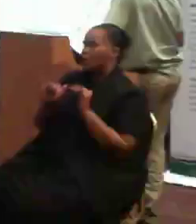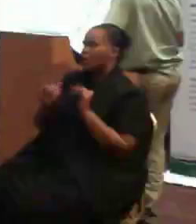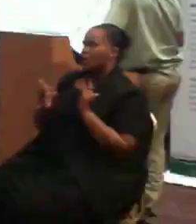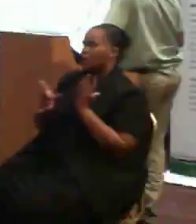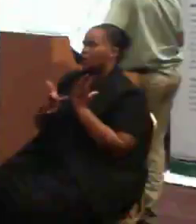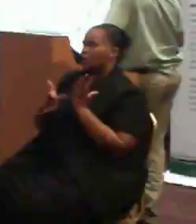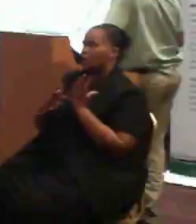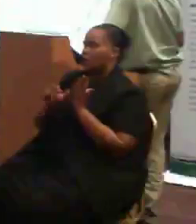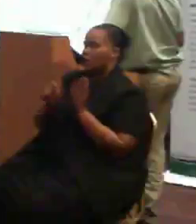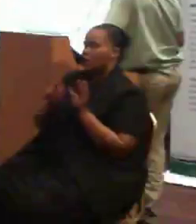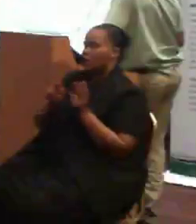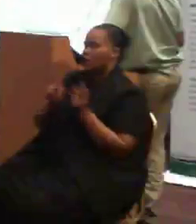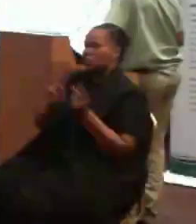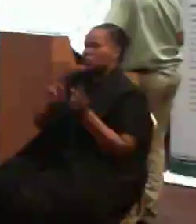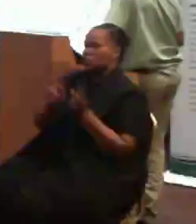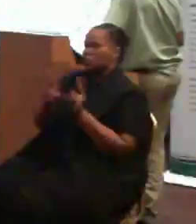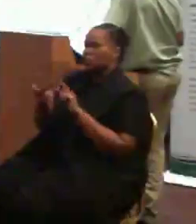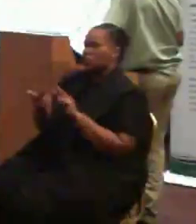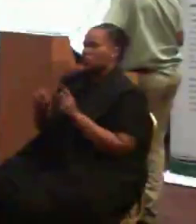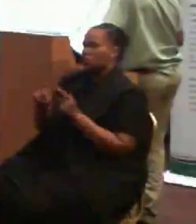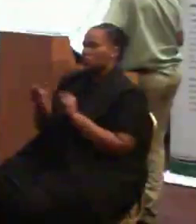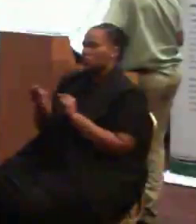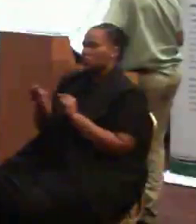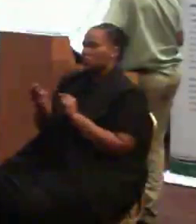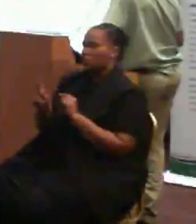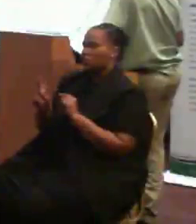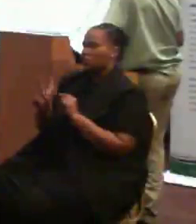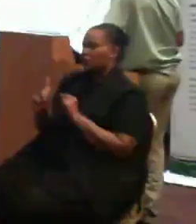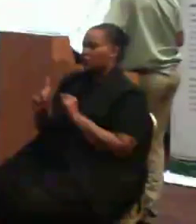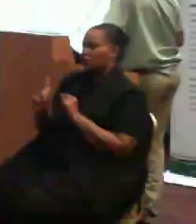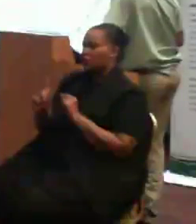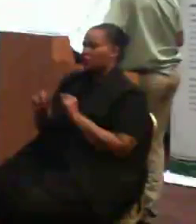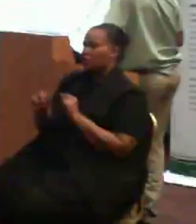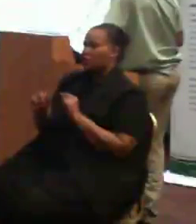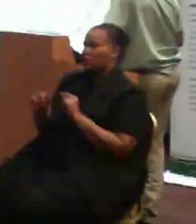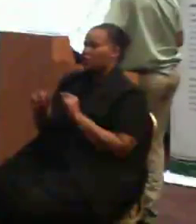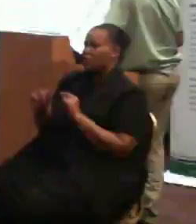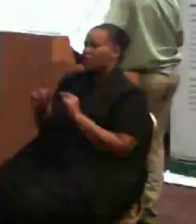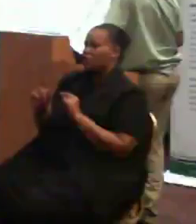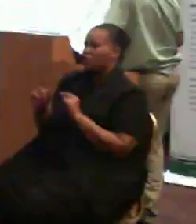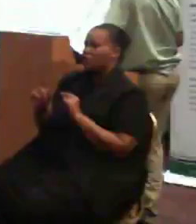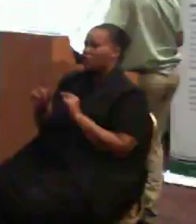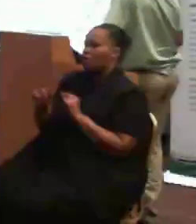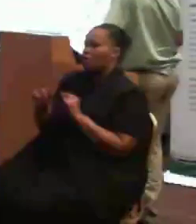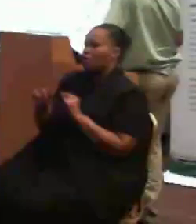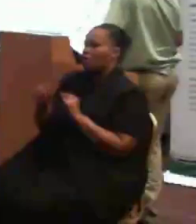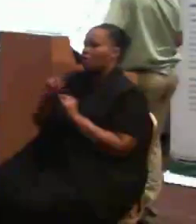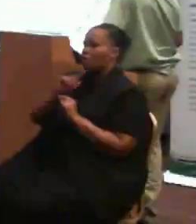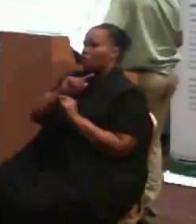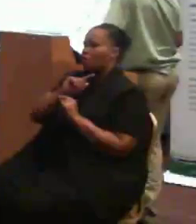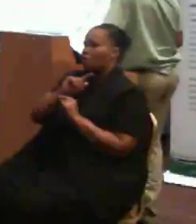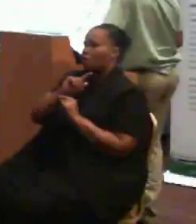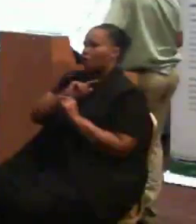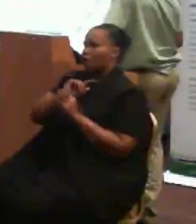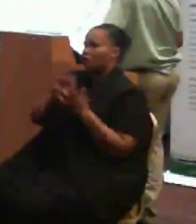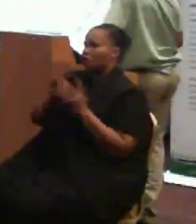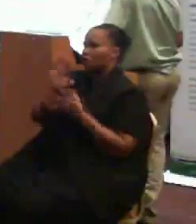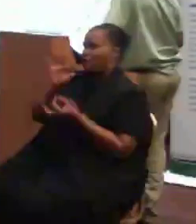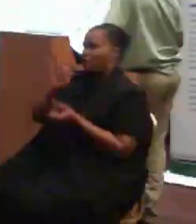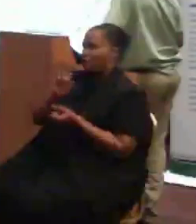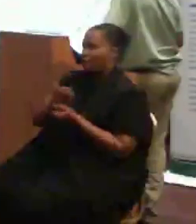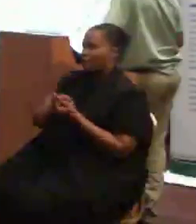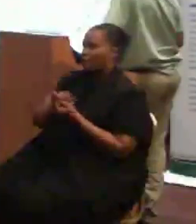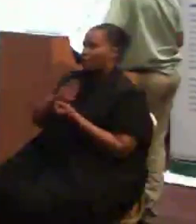or sources of energy? I think they're all linked, so I'm just wrapping them up because you will get a follow-up, a set of questions, really trying